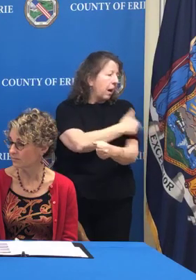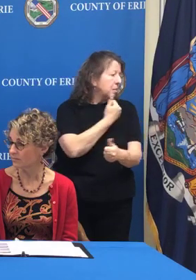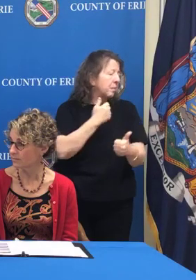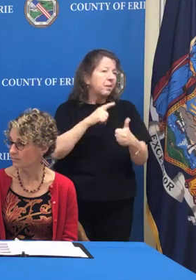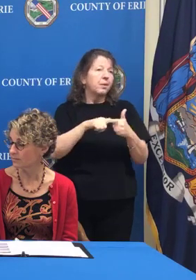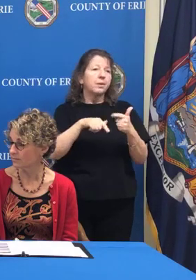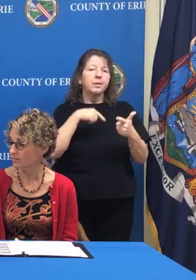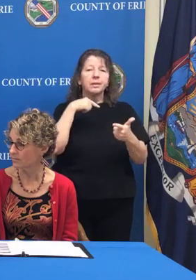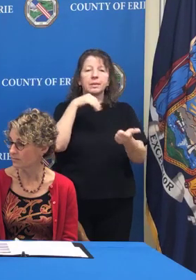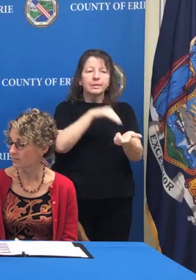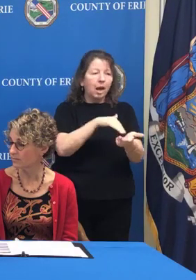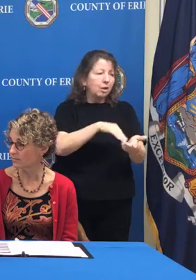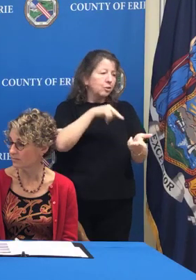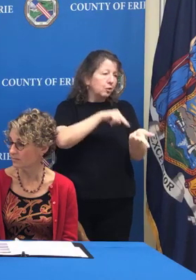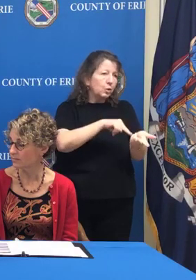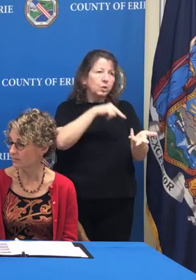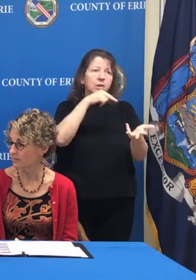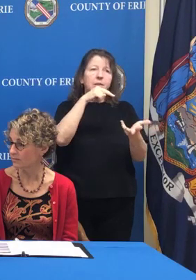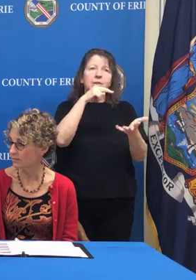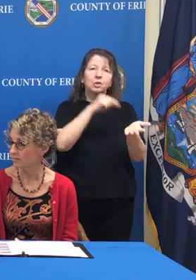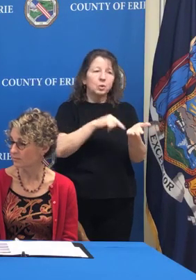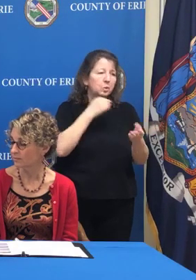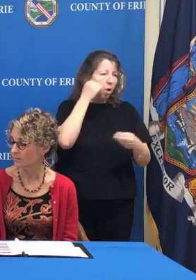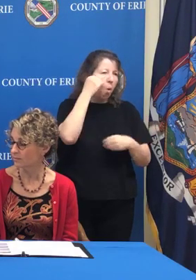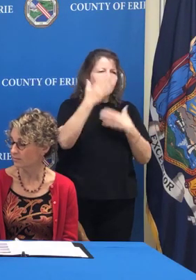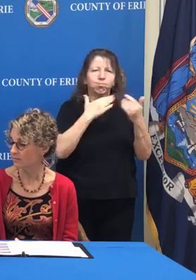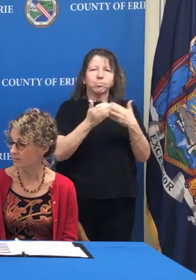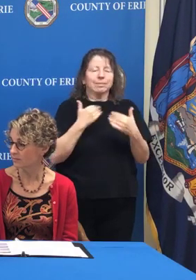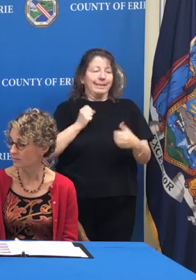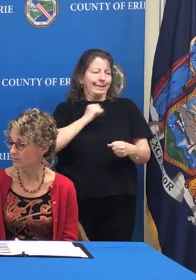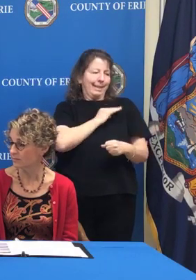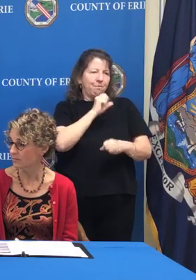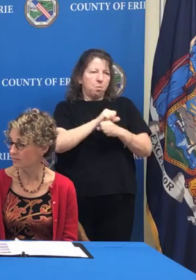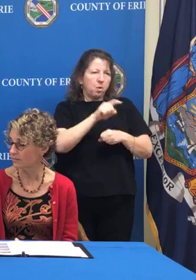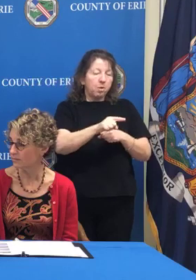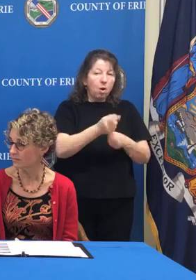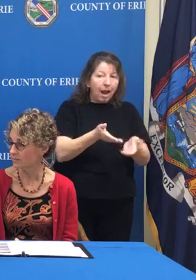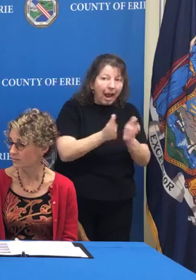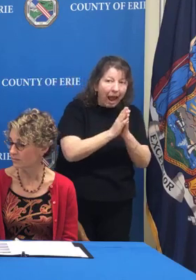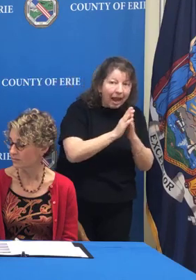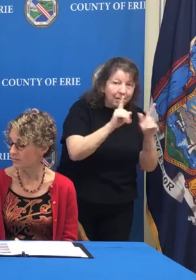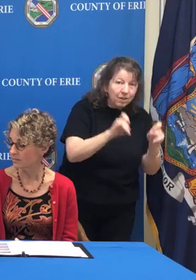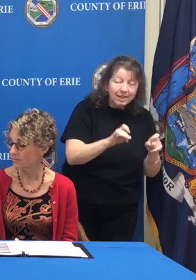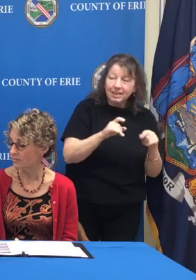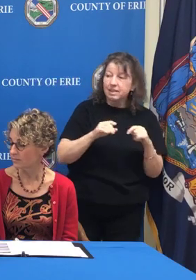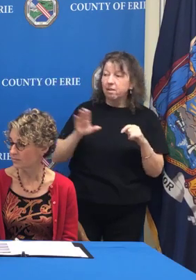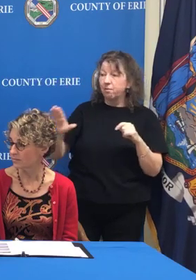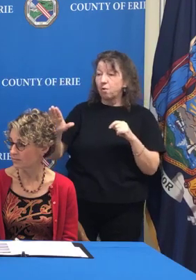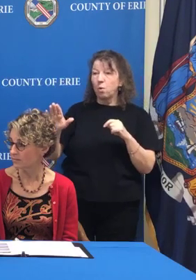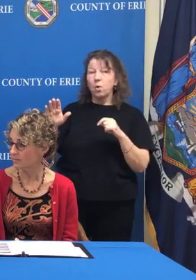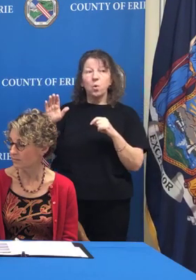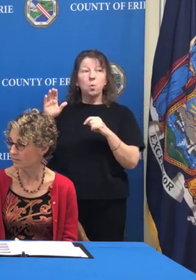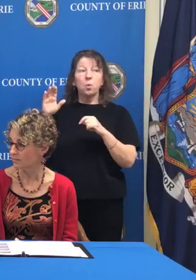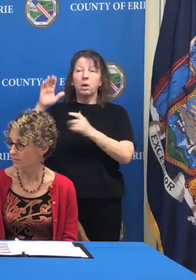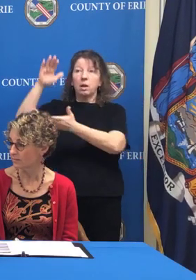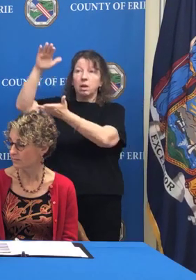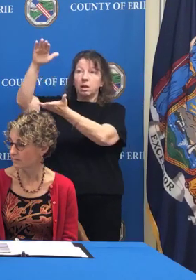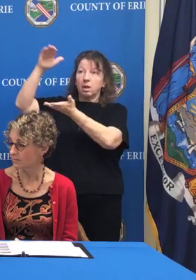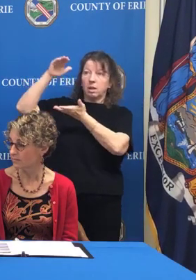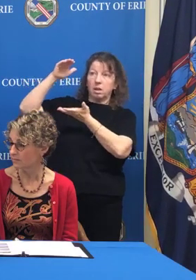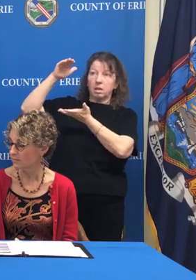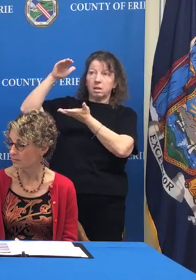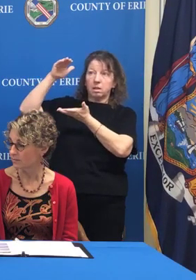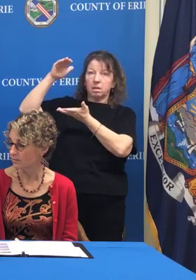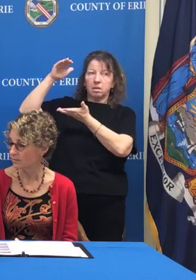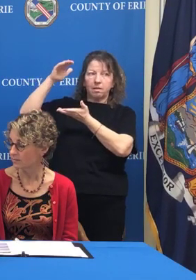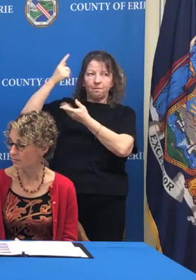seeking testing or have been tested. Given the current state of your supply, are these folks going to be